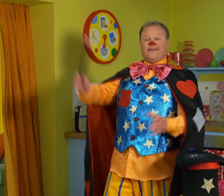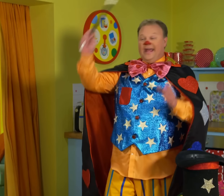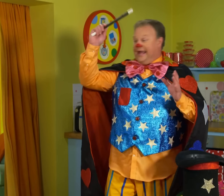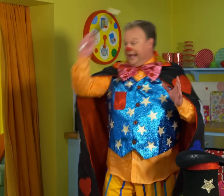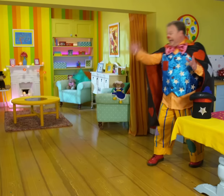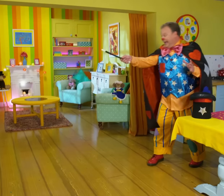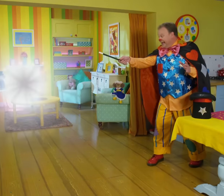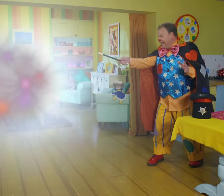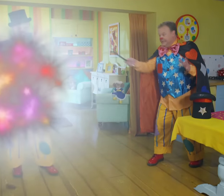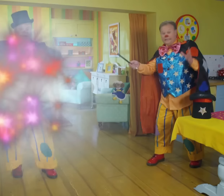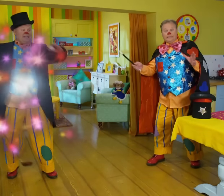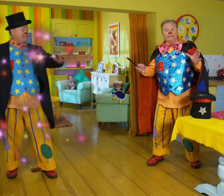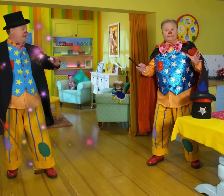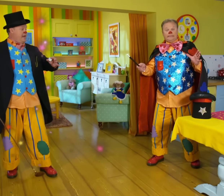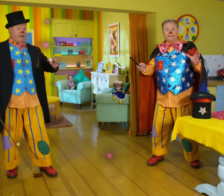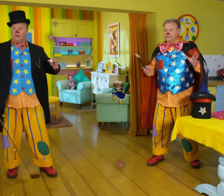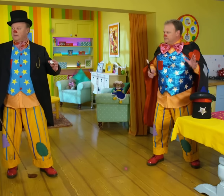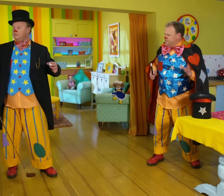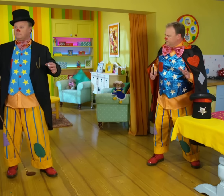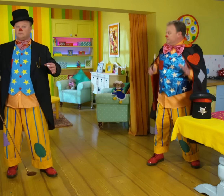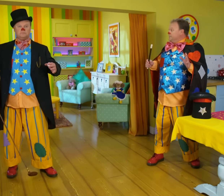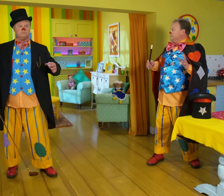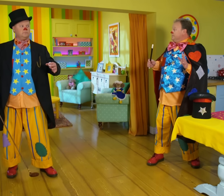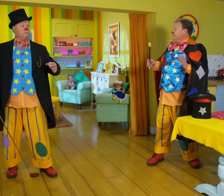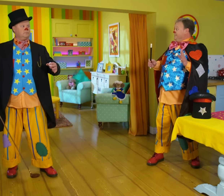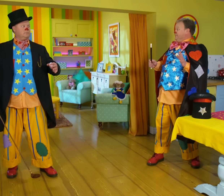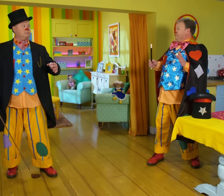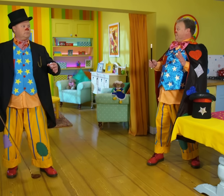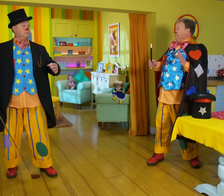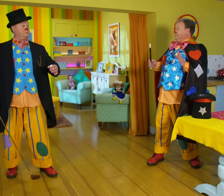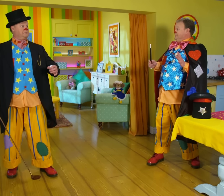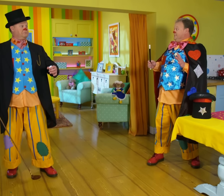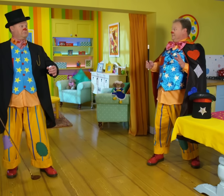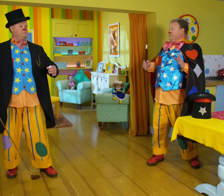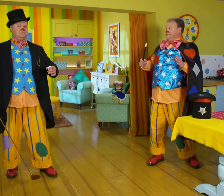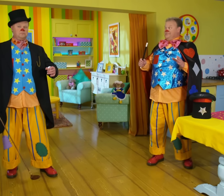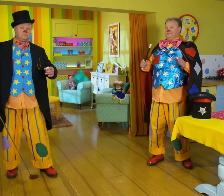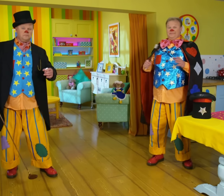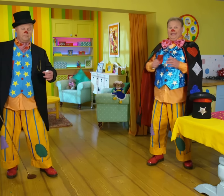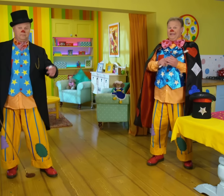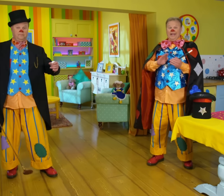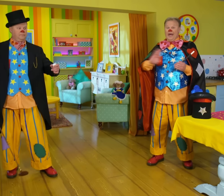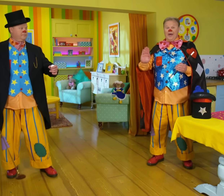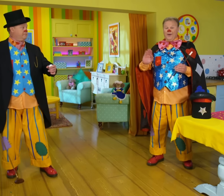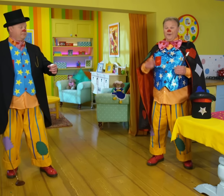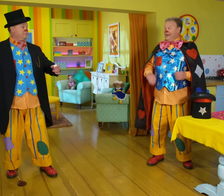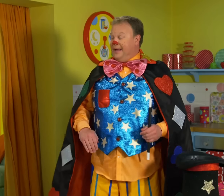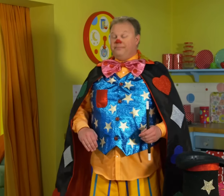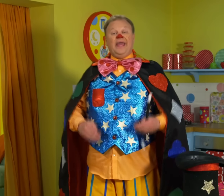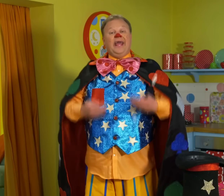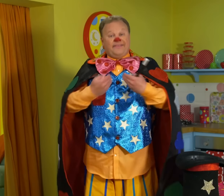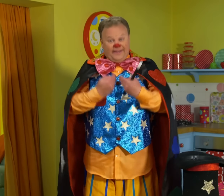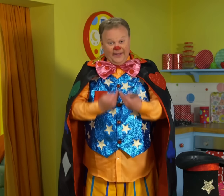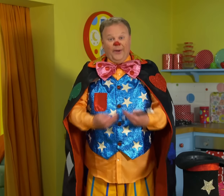One, two, three! I say! That's not Aunt Polly Tumbleini! No! It's